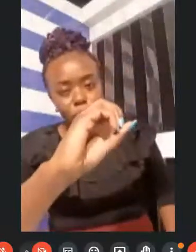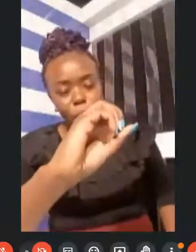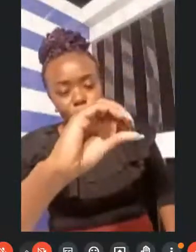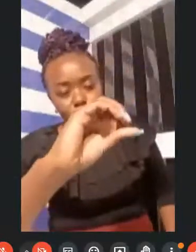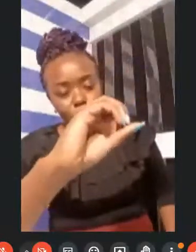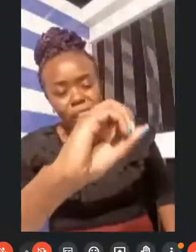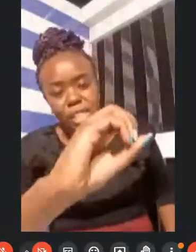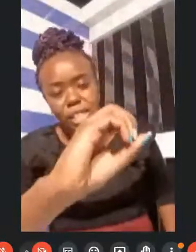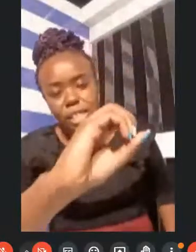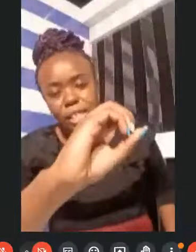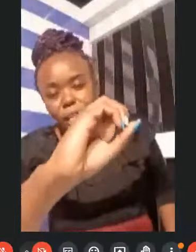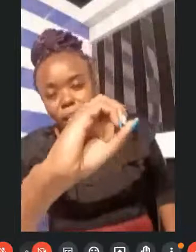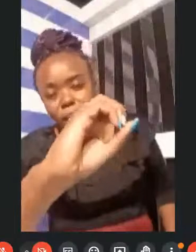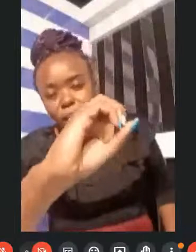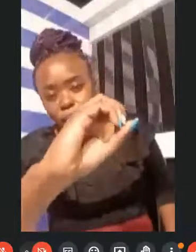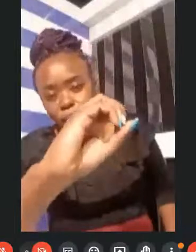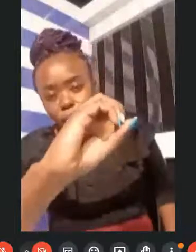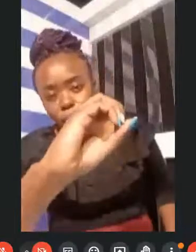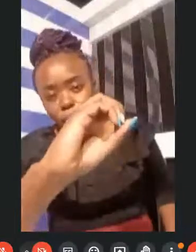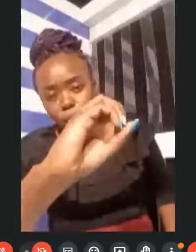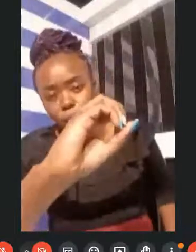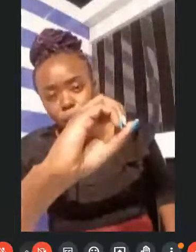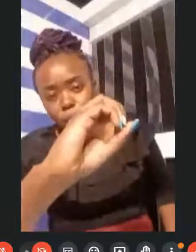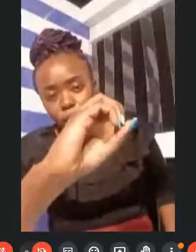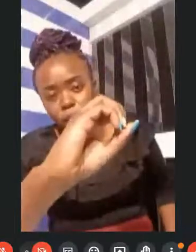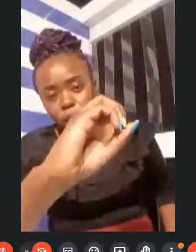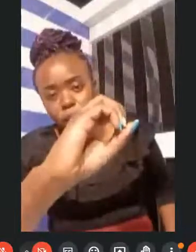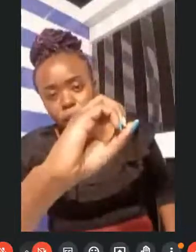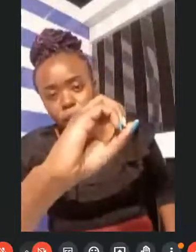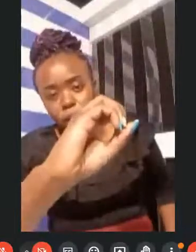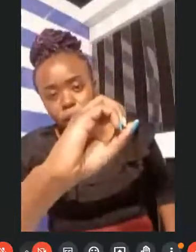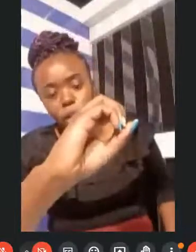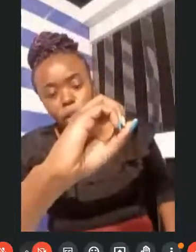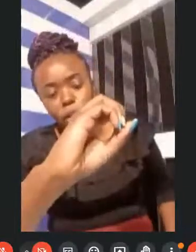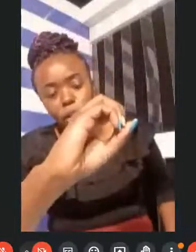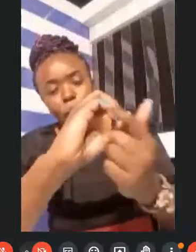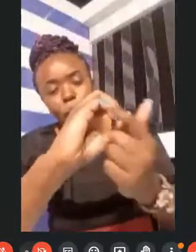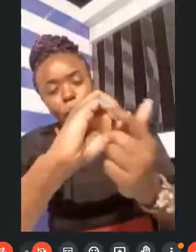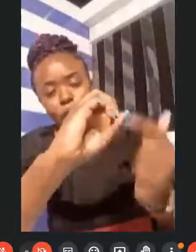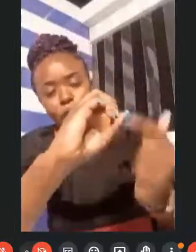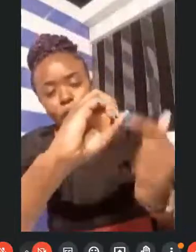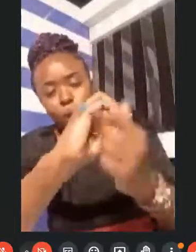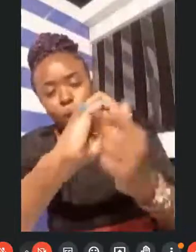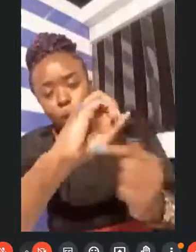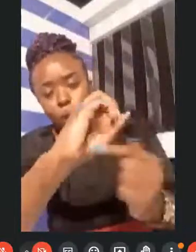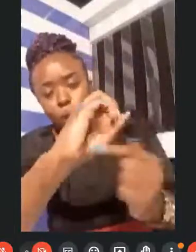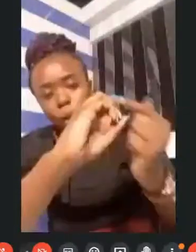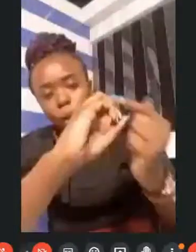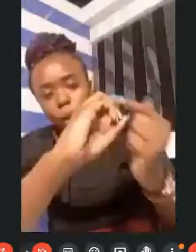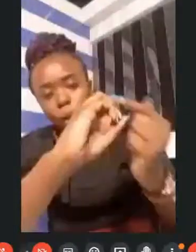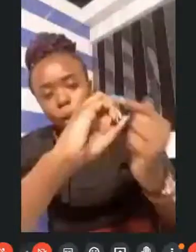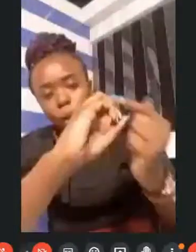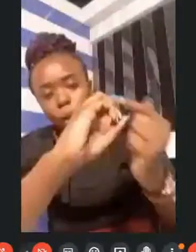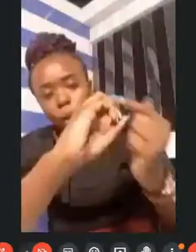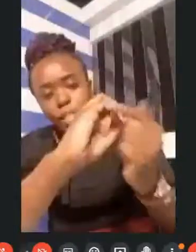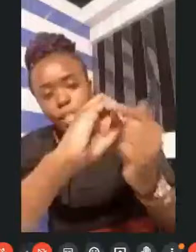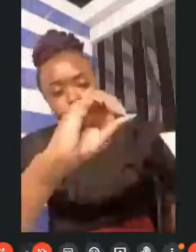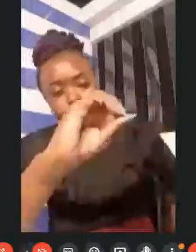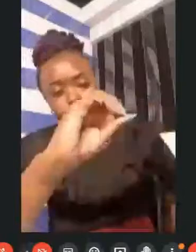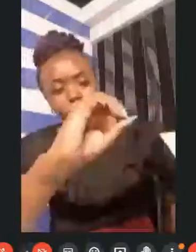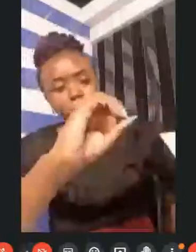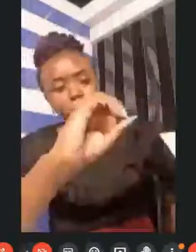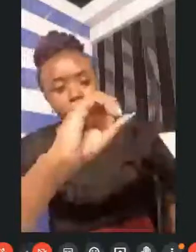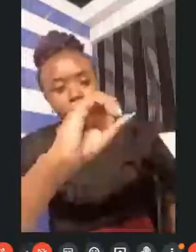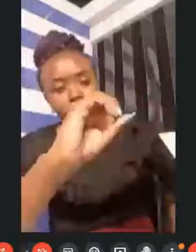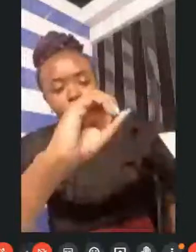with 0, 1, 2, but this is 0, 0. You remember our alphabet? Yeah, it's the same